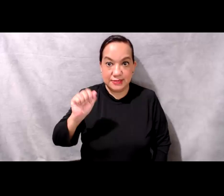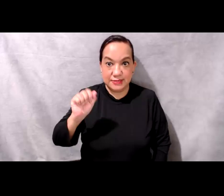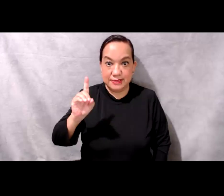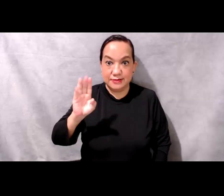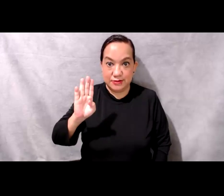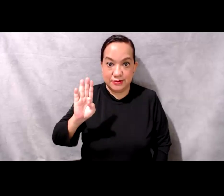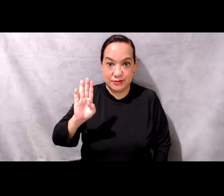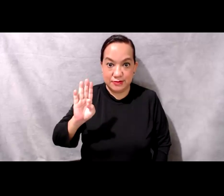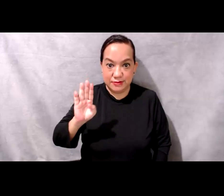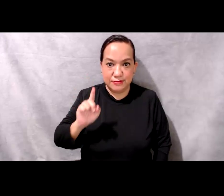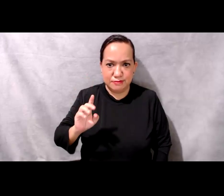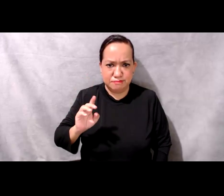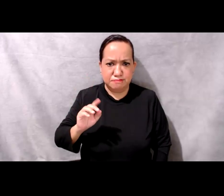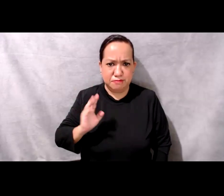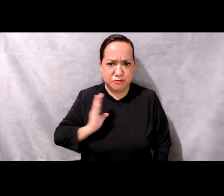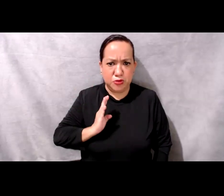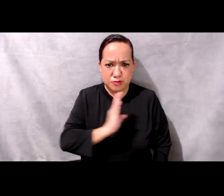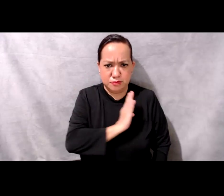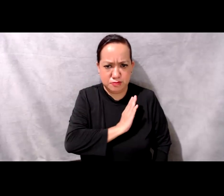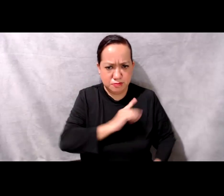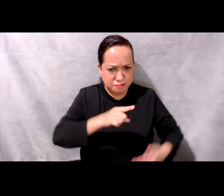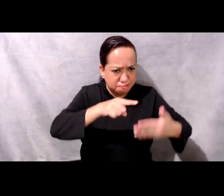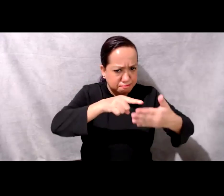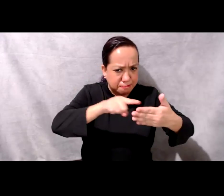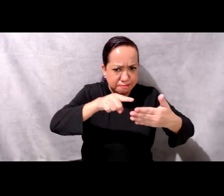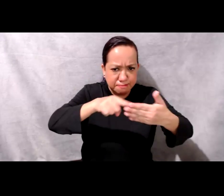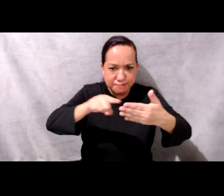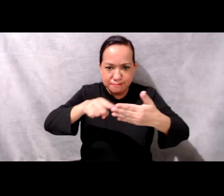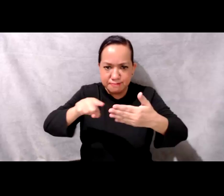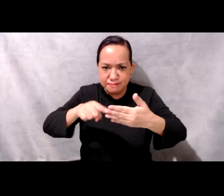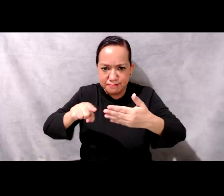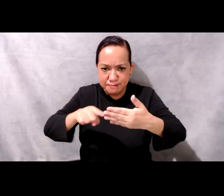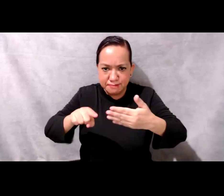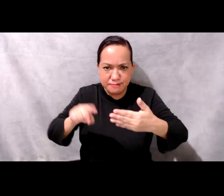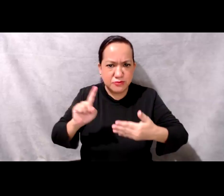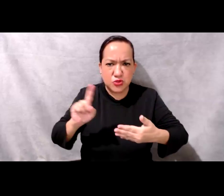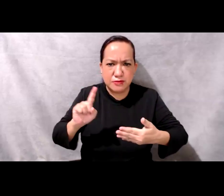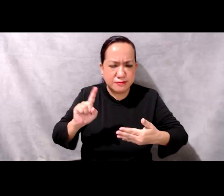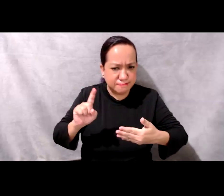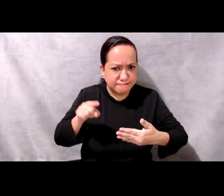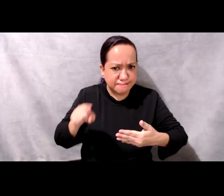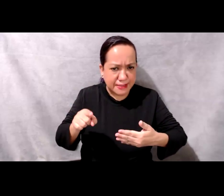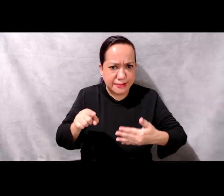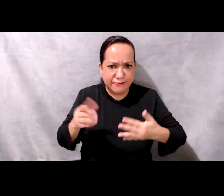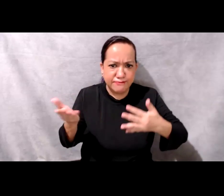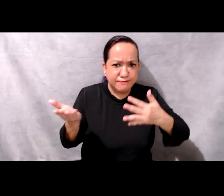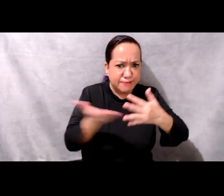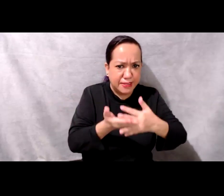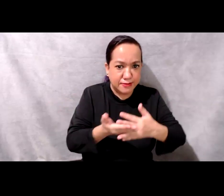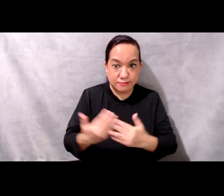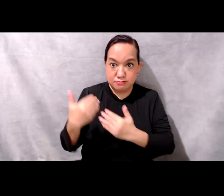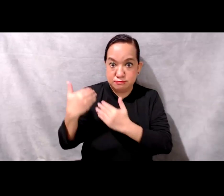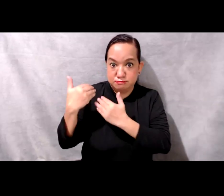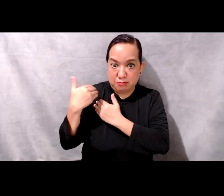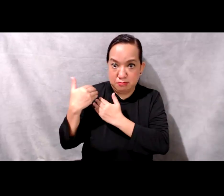are coming to the accountability mechanism, and what kind of cases have not been able to come to the accountability mechanism. Are these minor cases? Are these